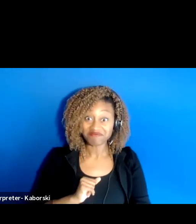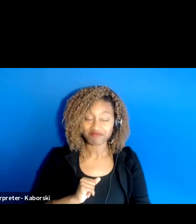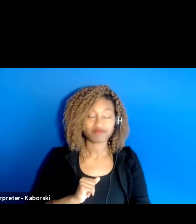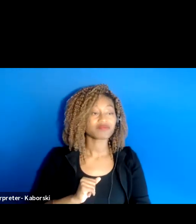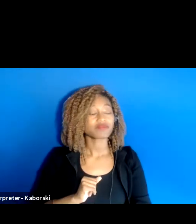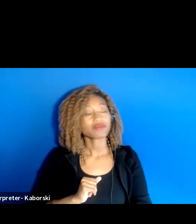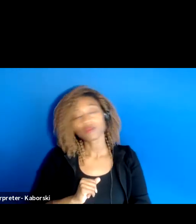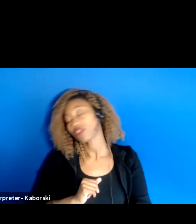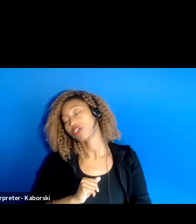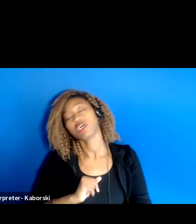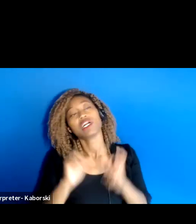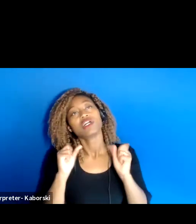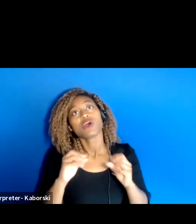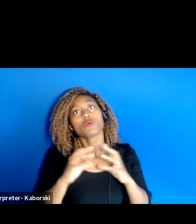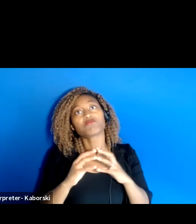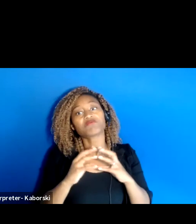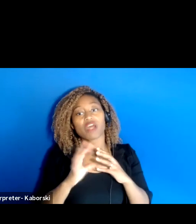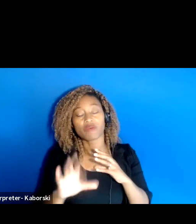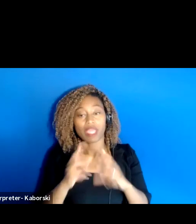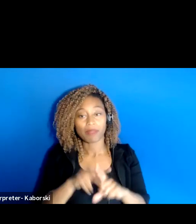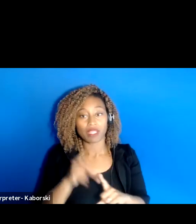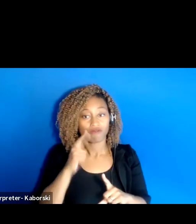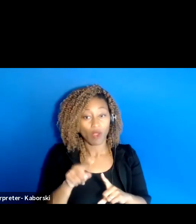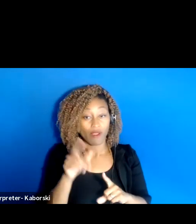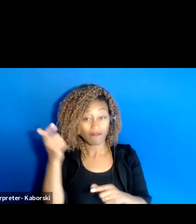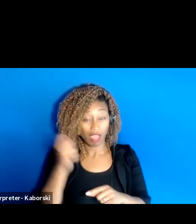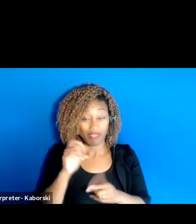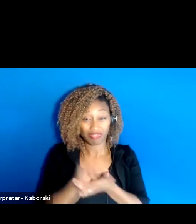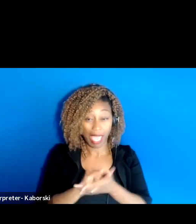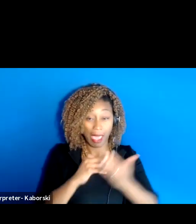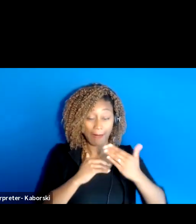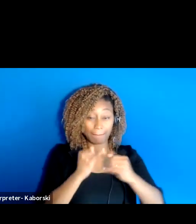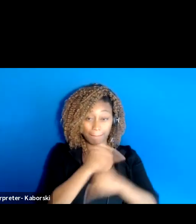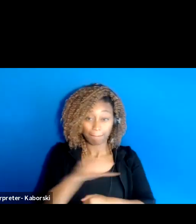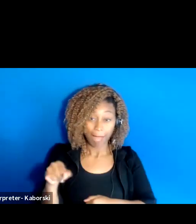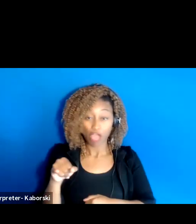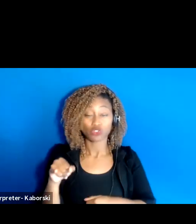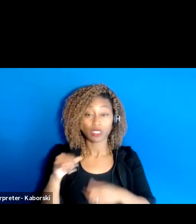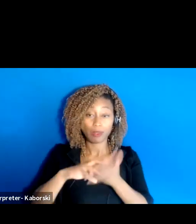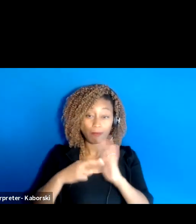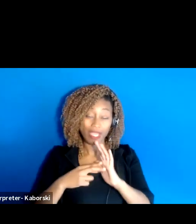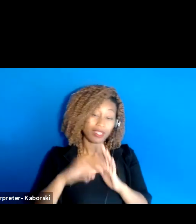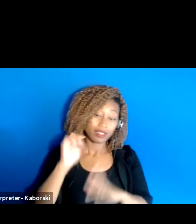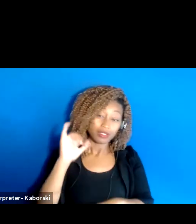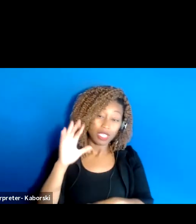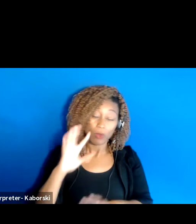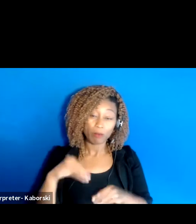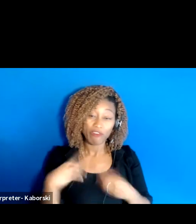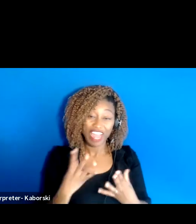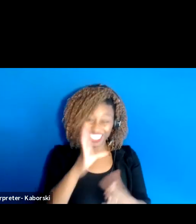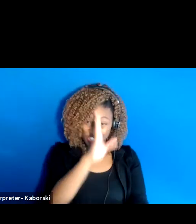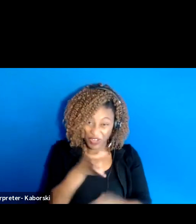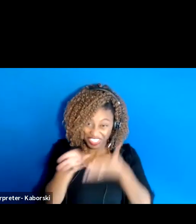we made sure that boundary, that the Silk was not going to be providing or managing direct services